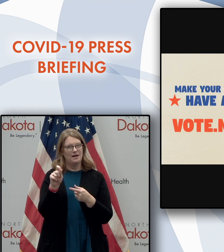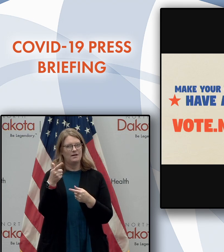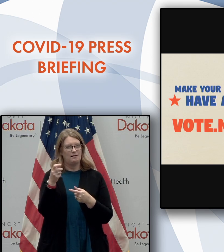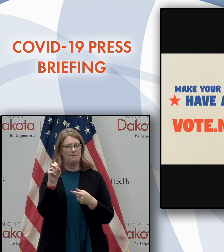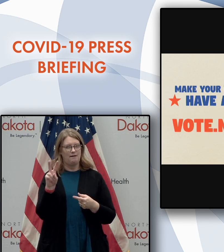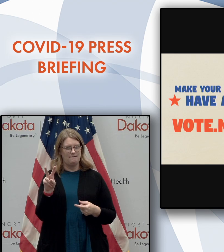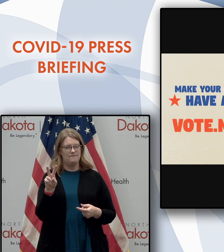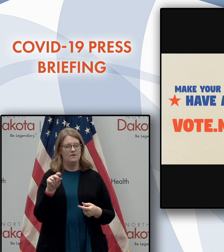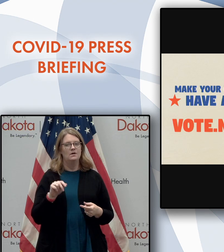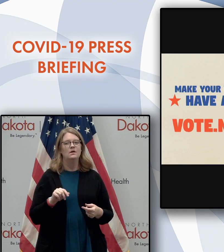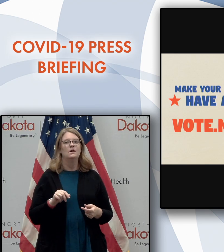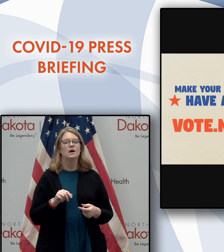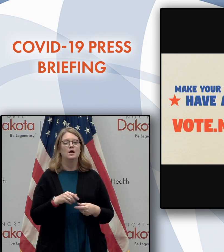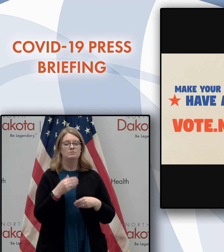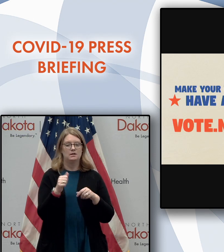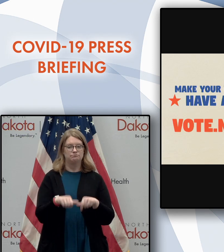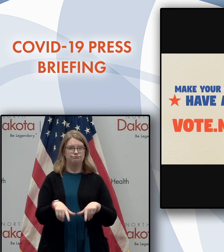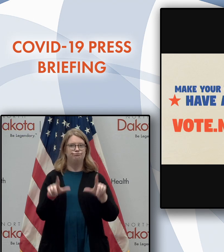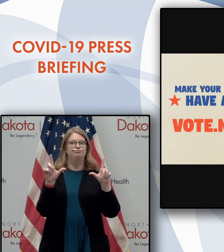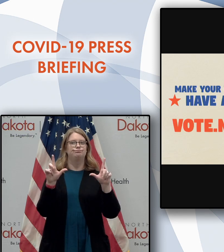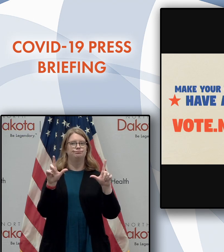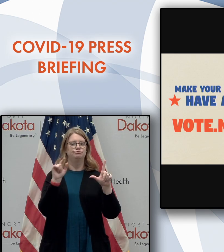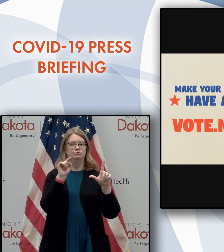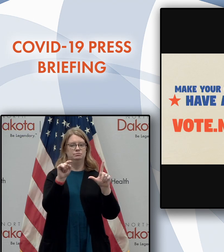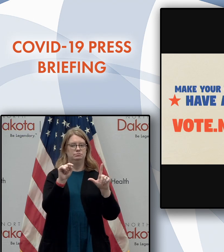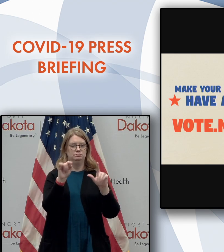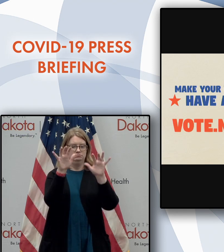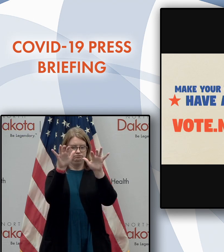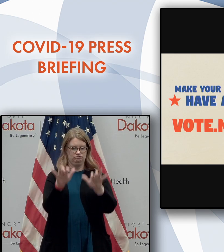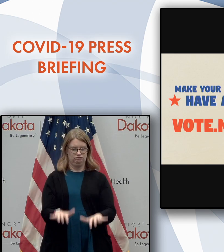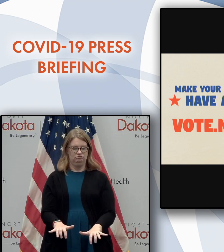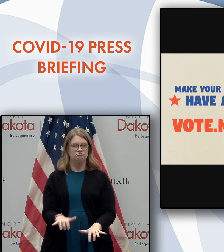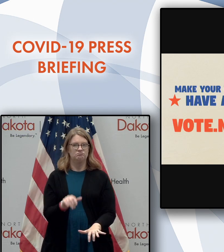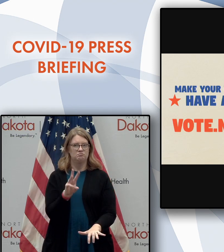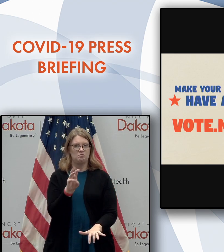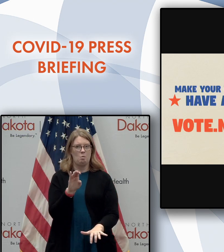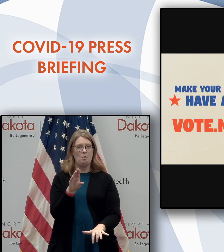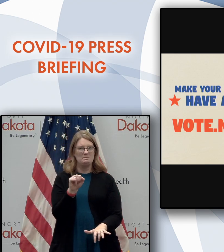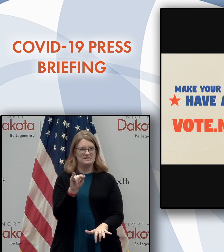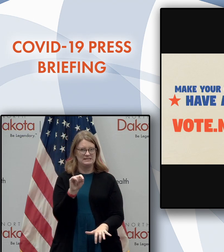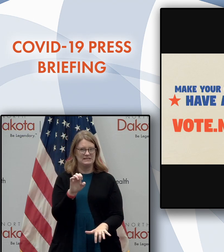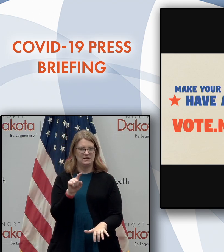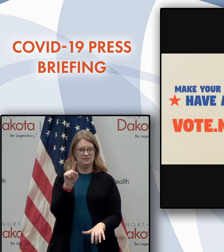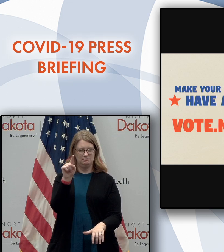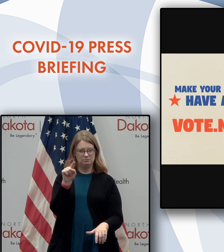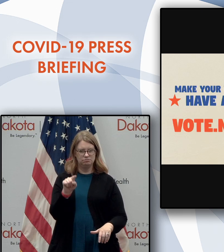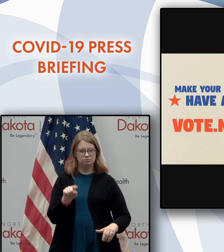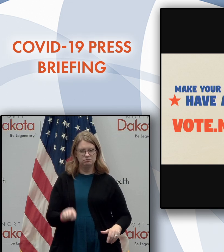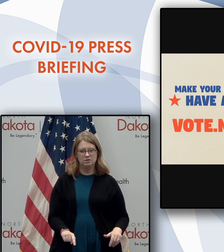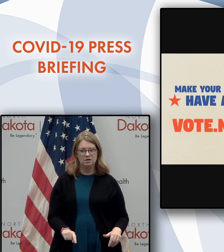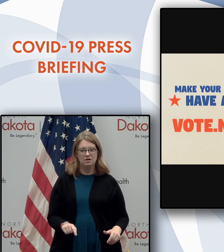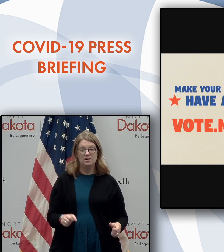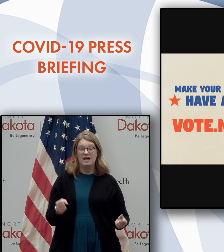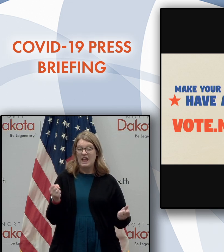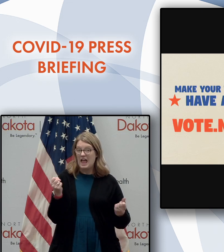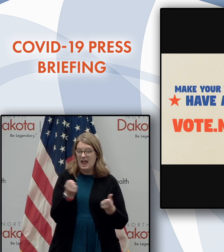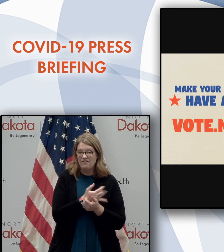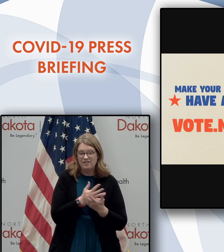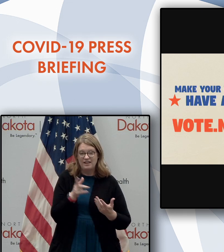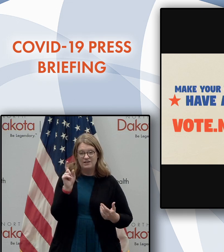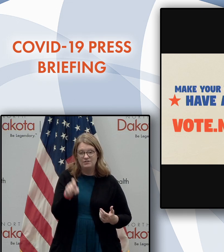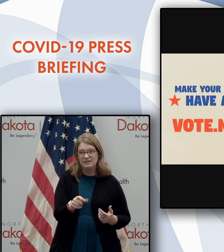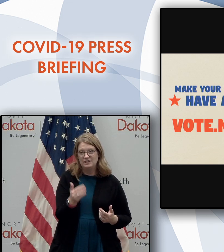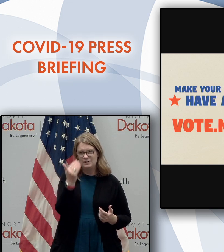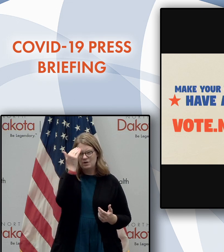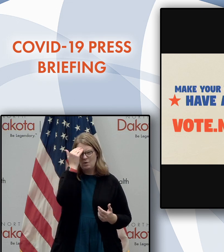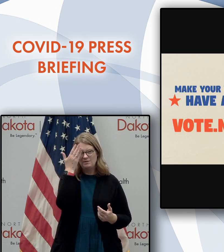nd.gov. And it'll take you right to a very robust website where really everything you want to know about elections is